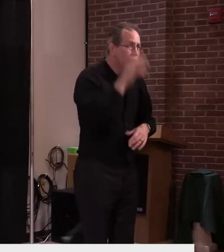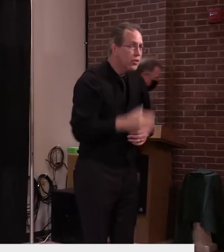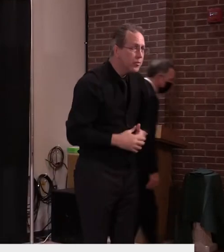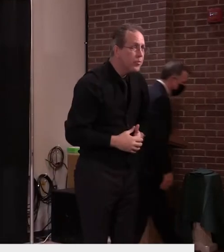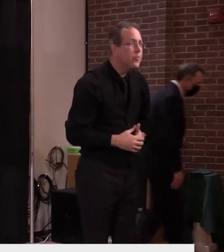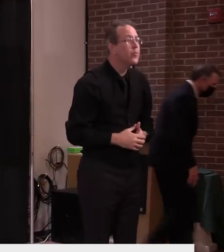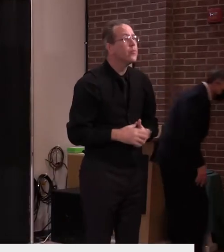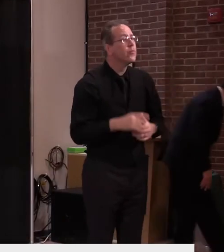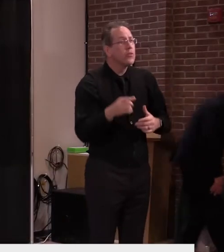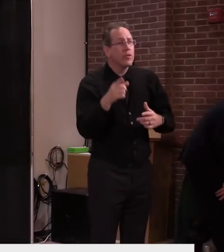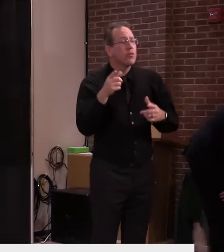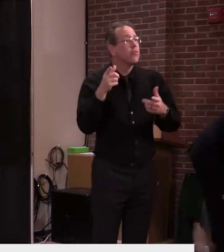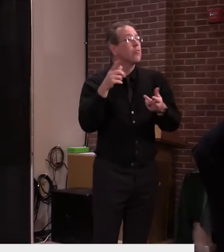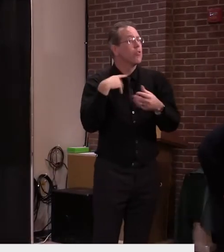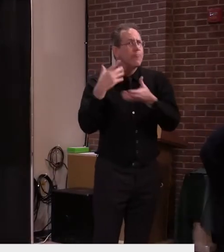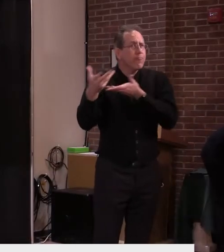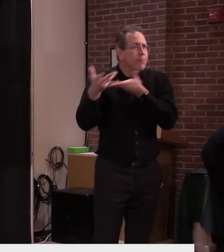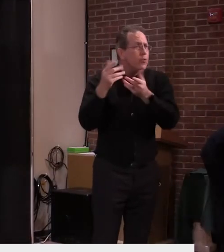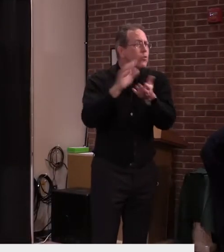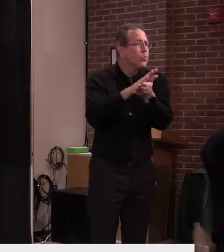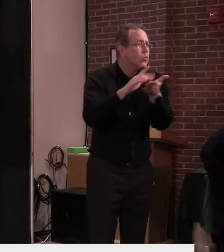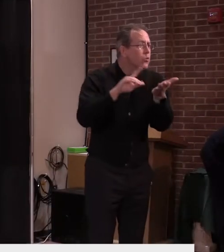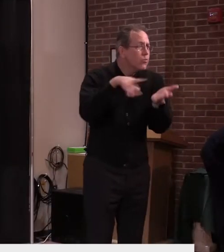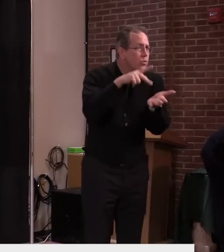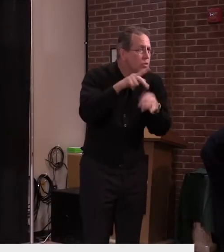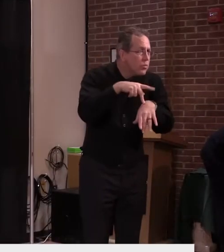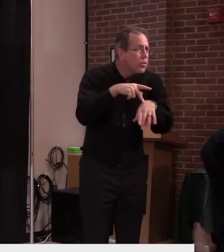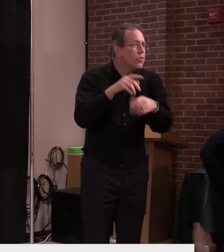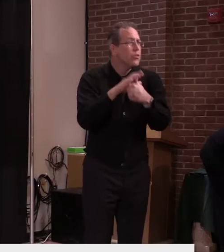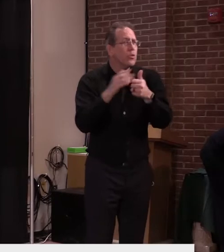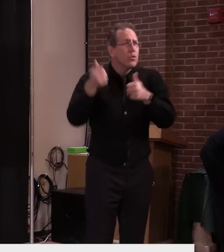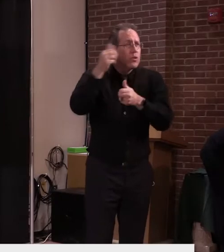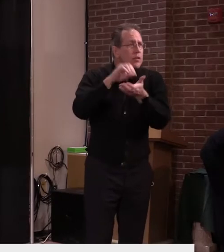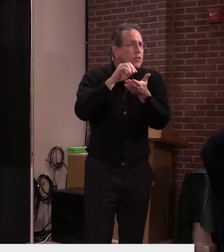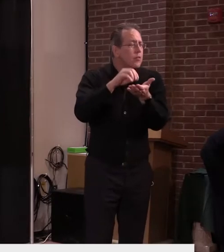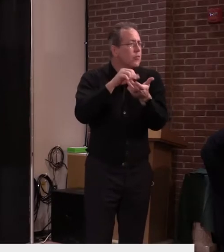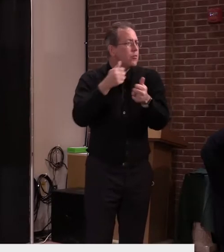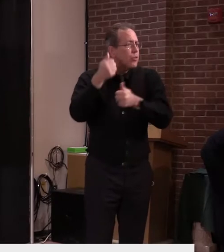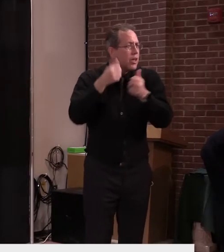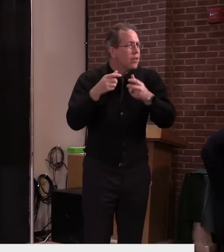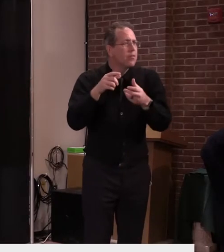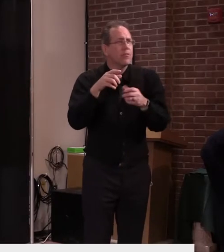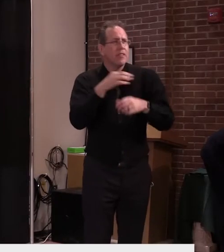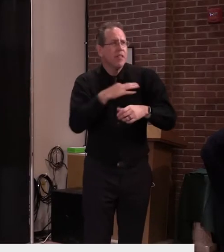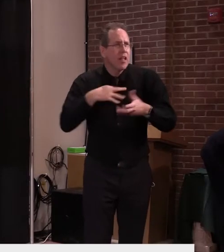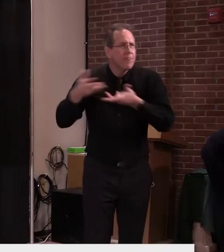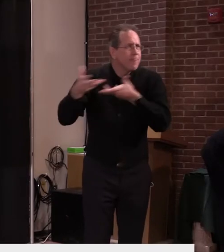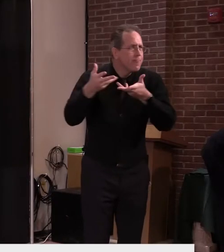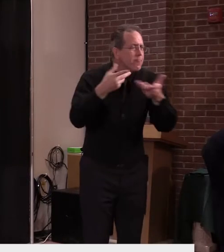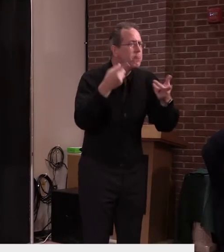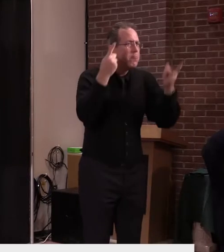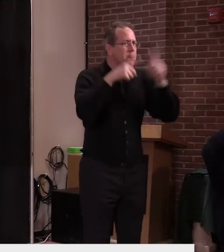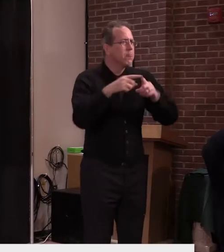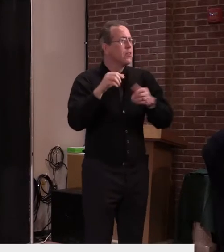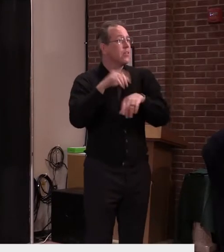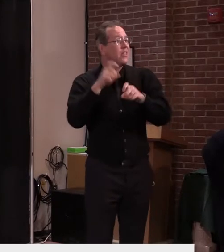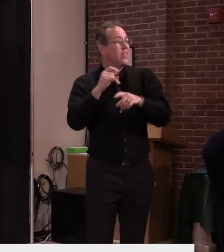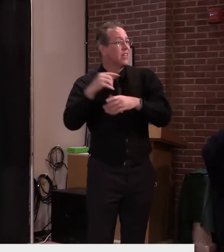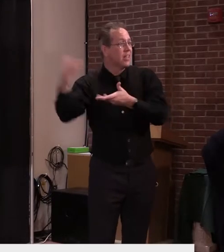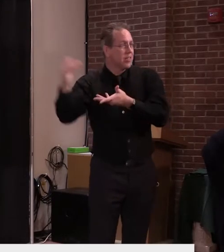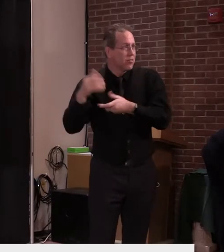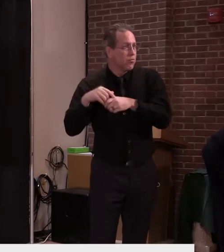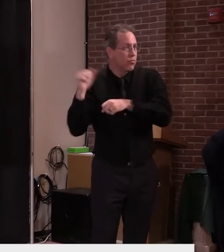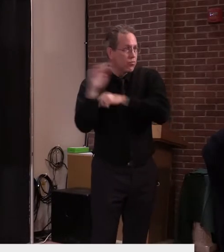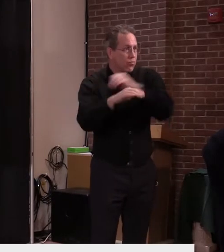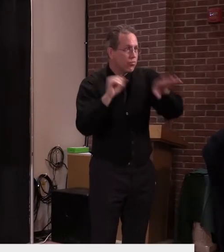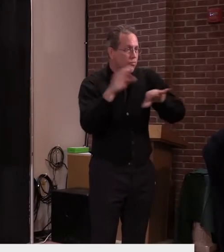coordinators that they can transition to this new system when they feel they have an adequate supply of tests to do so, which I expect for many